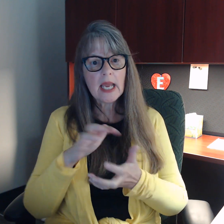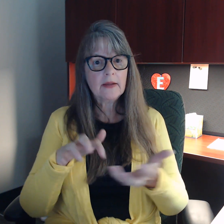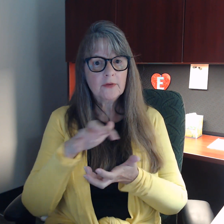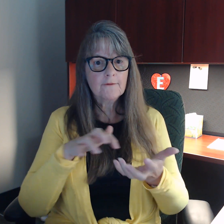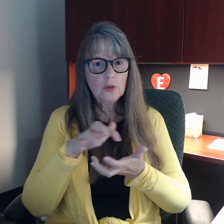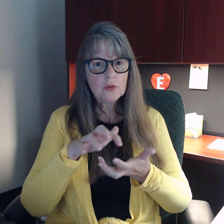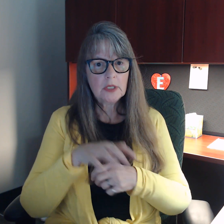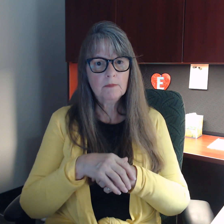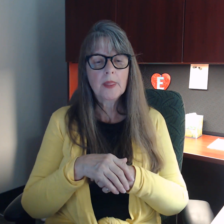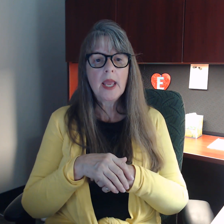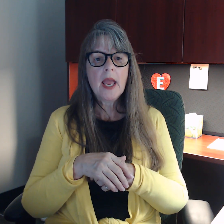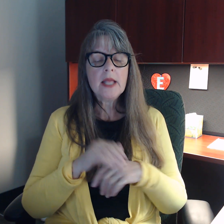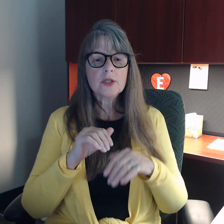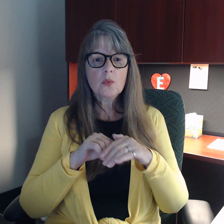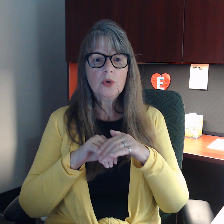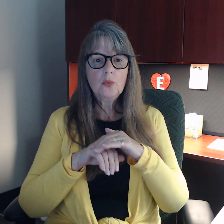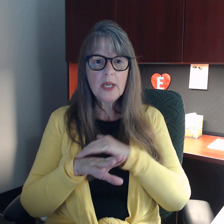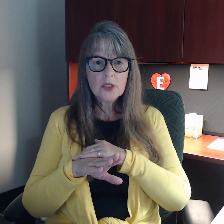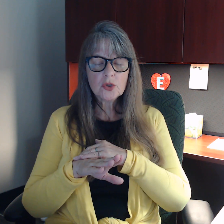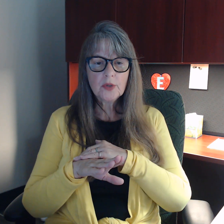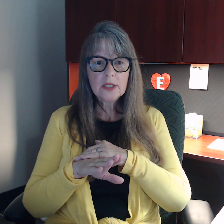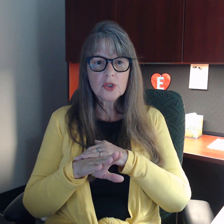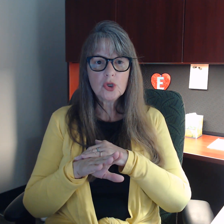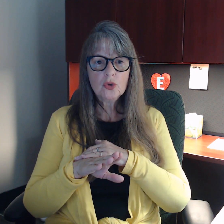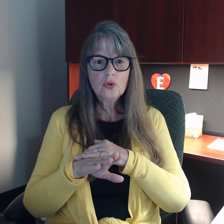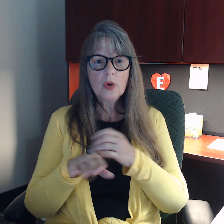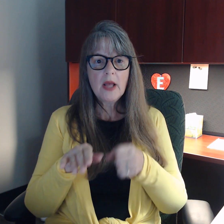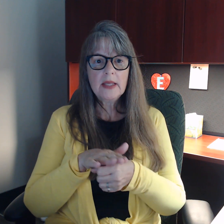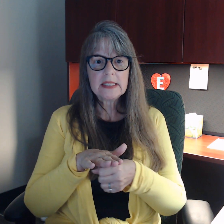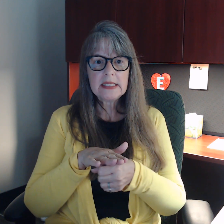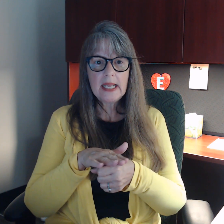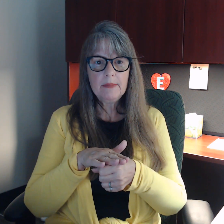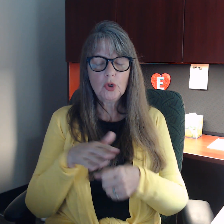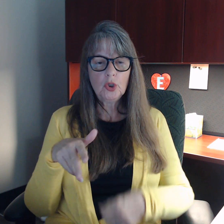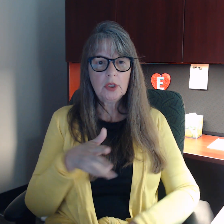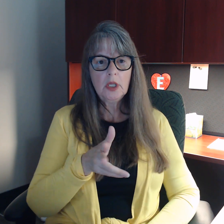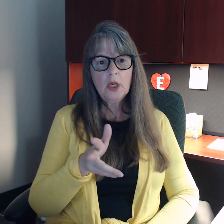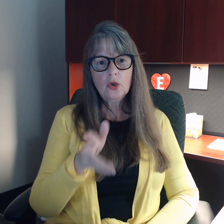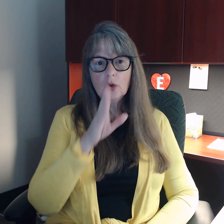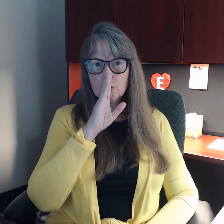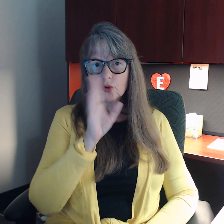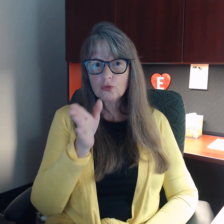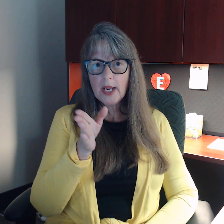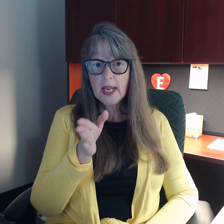of confusing. And so when you enter into his neighborhood, you go